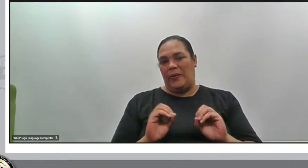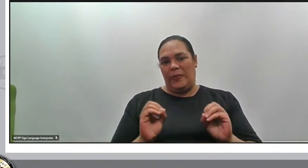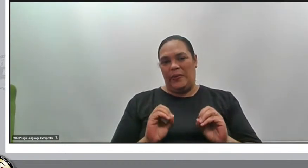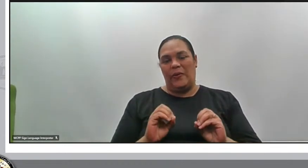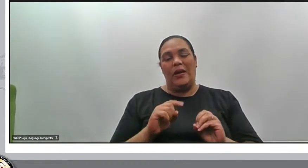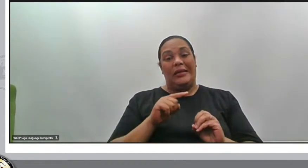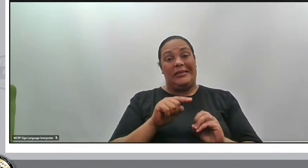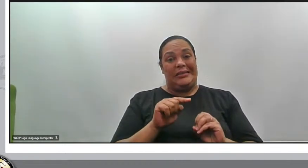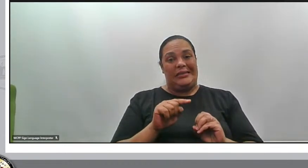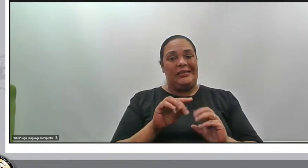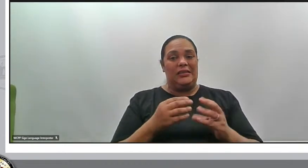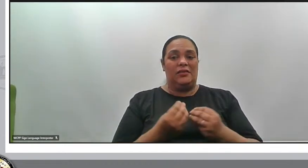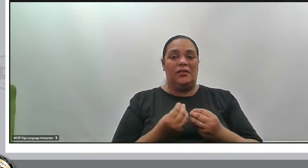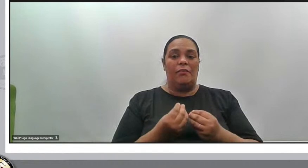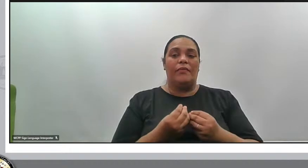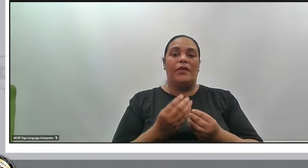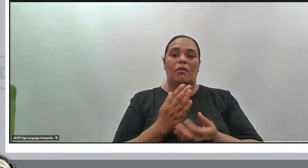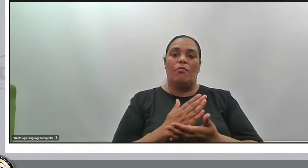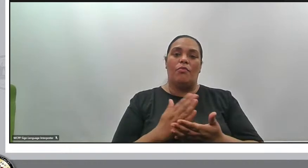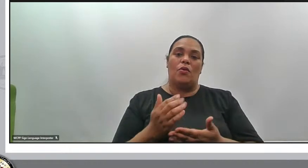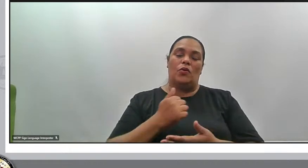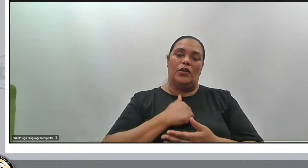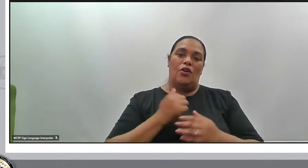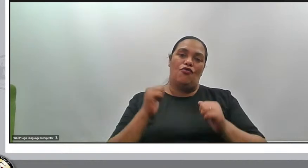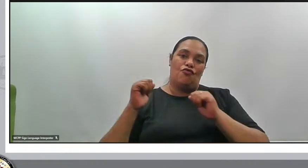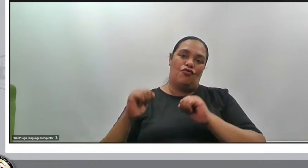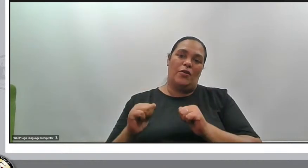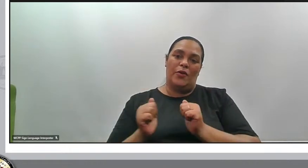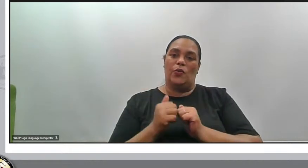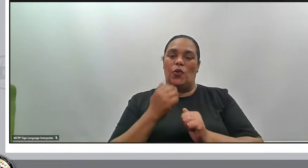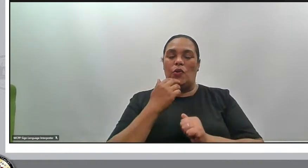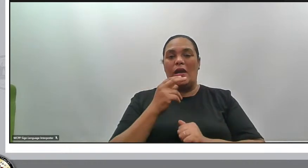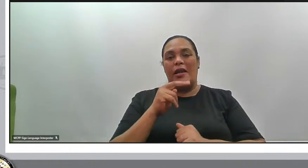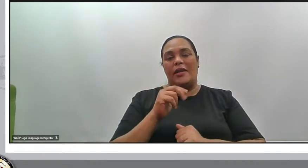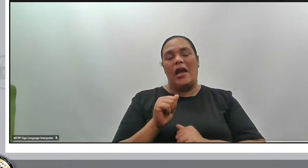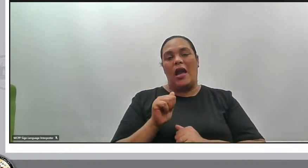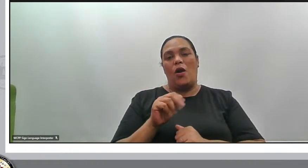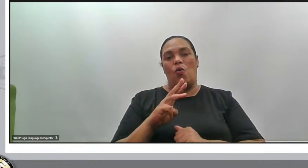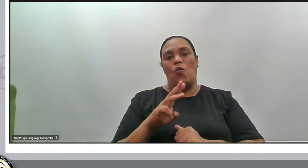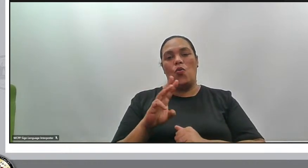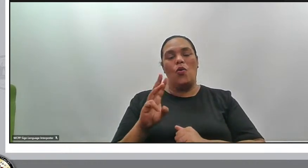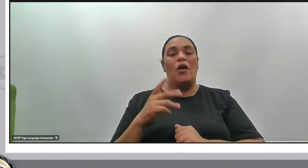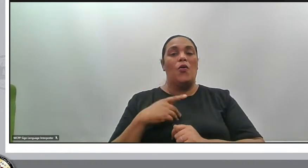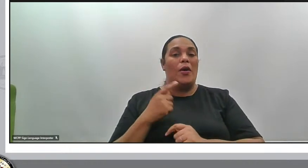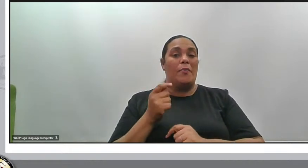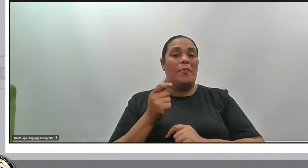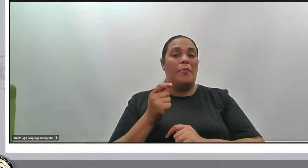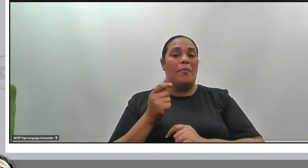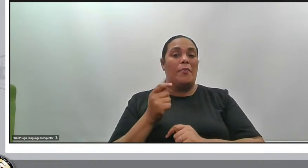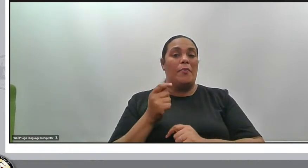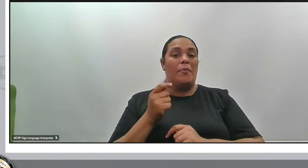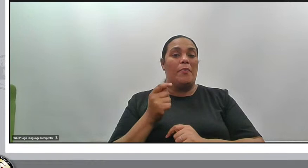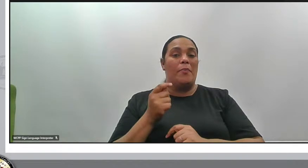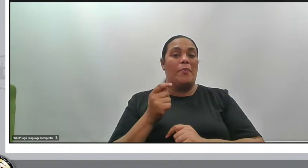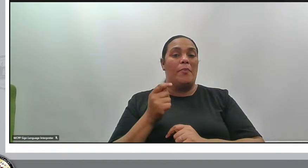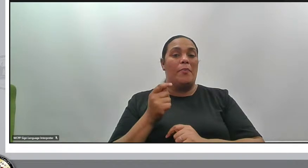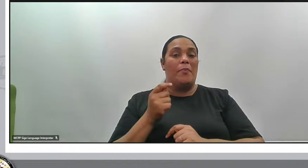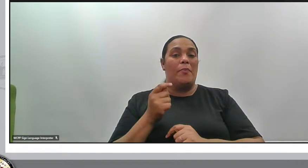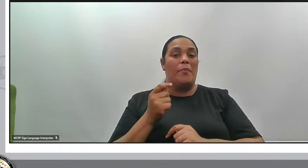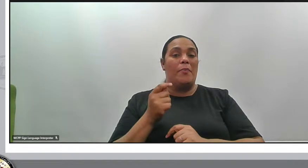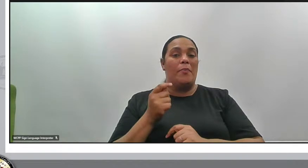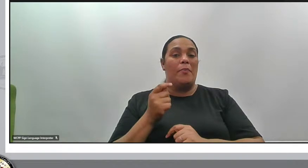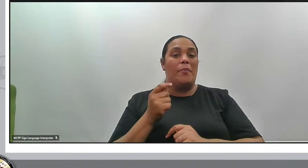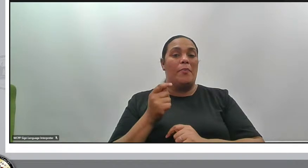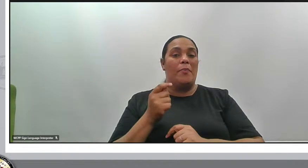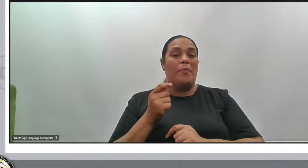been as part of our agreement with NAHAU. We do not pay performance bonuses currently. What the